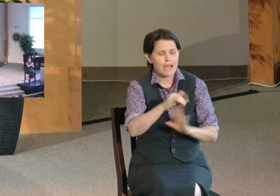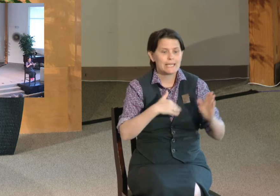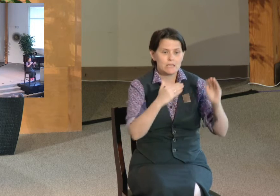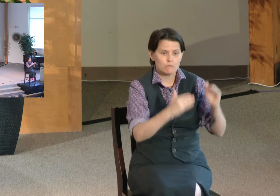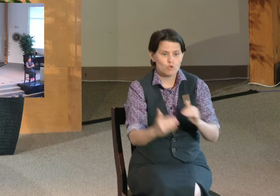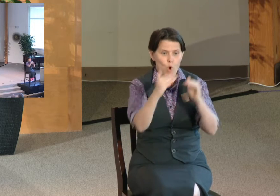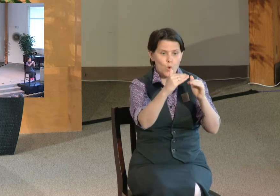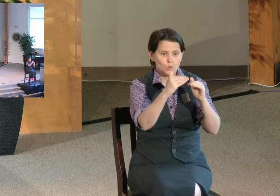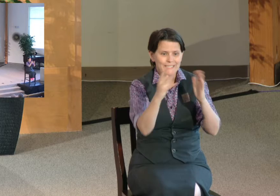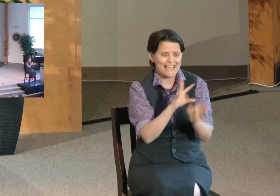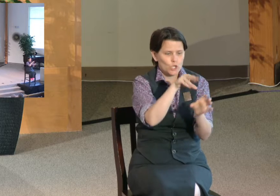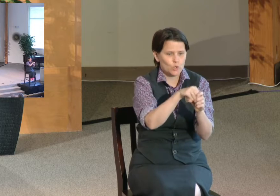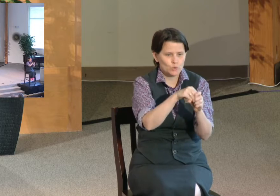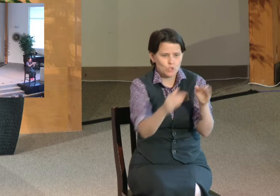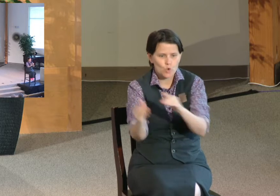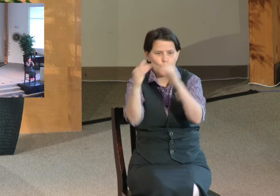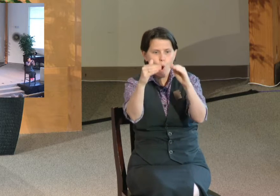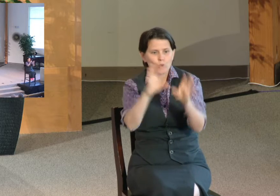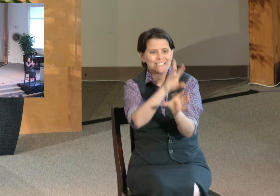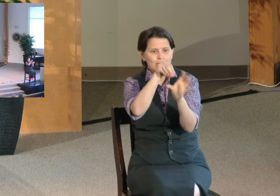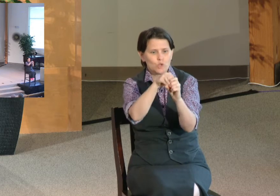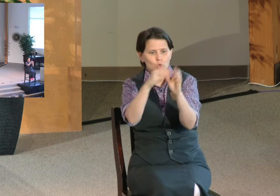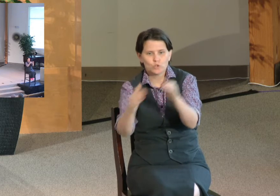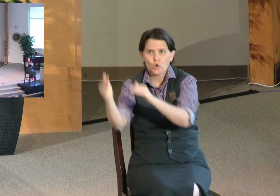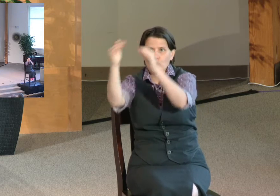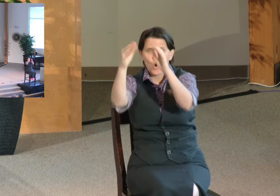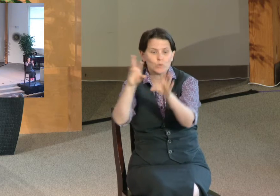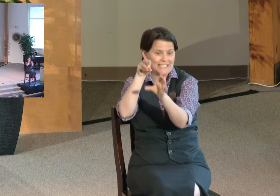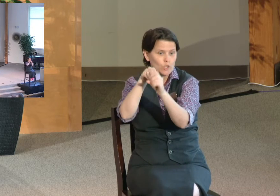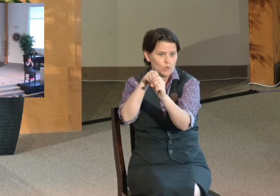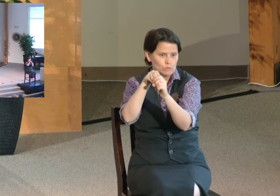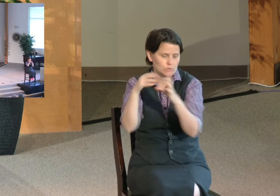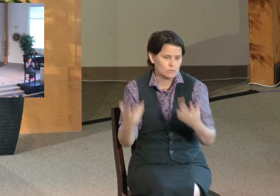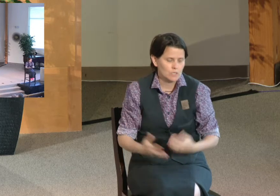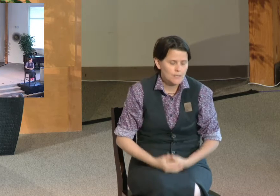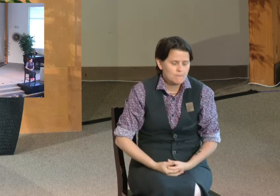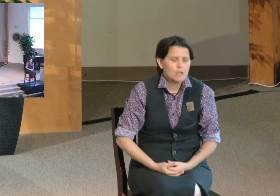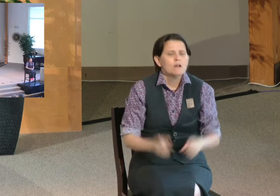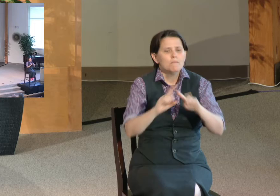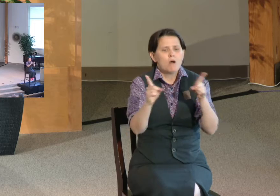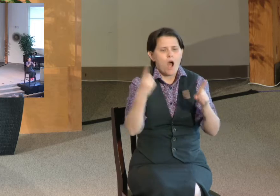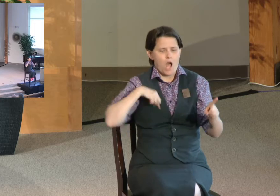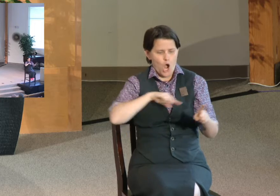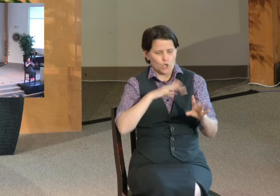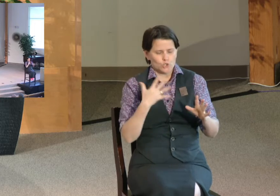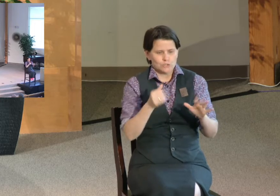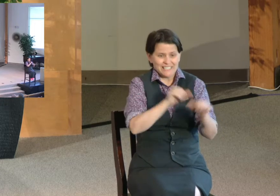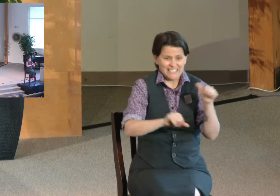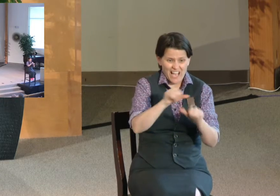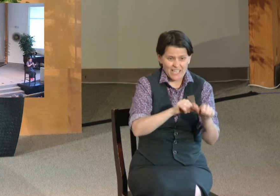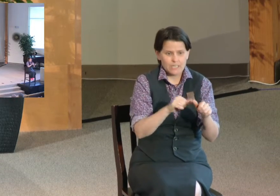adult. But what happens in our society and our families, there's often trauma. And so it stunts that developmental